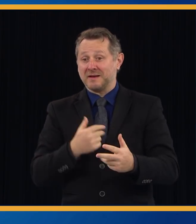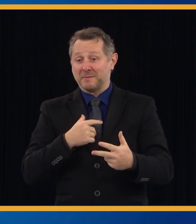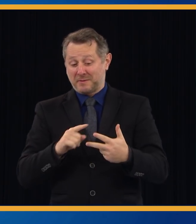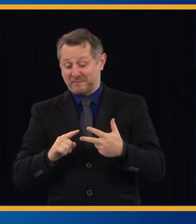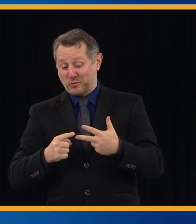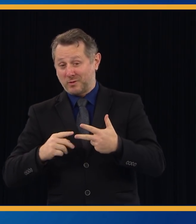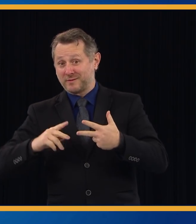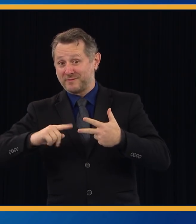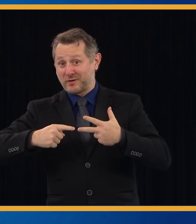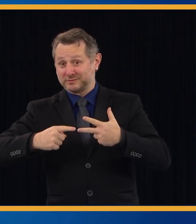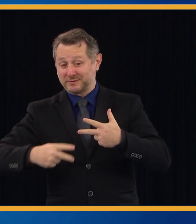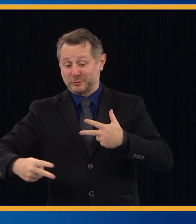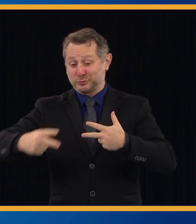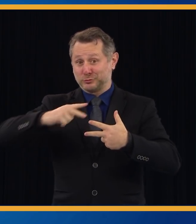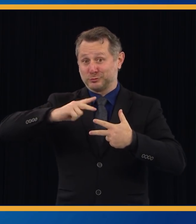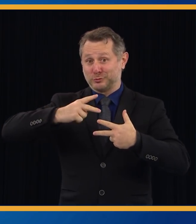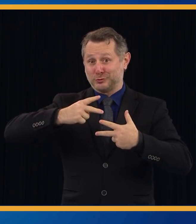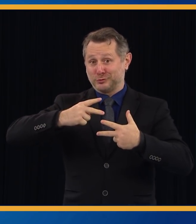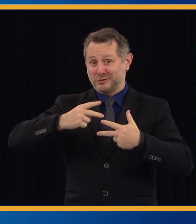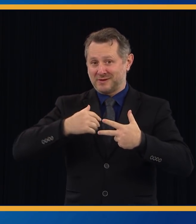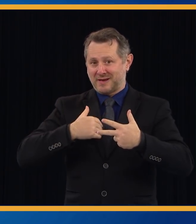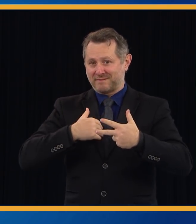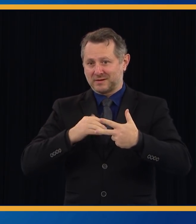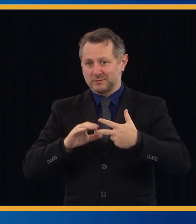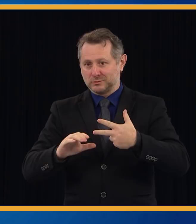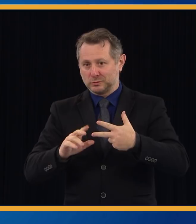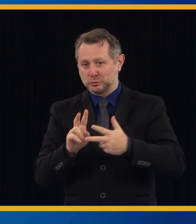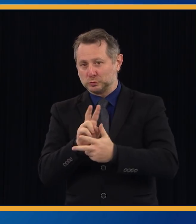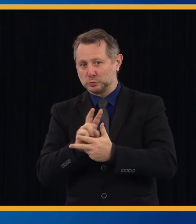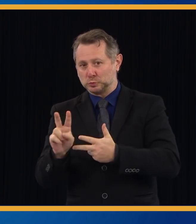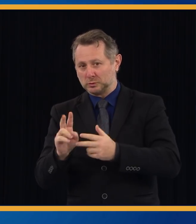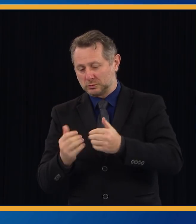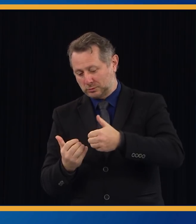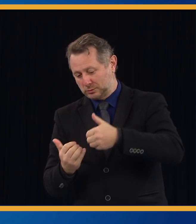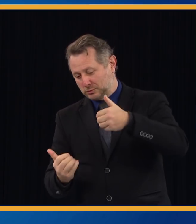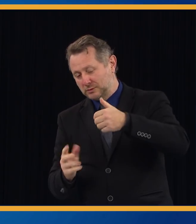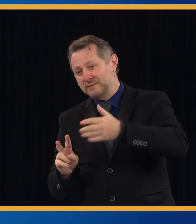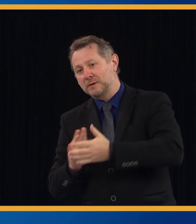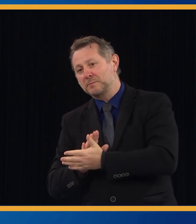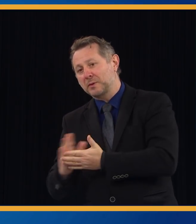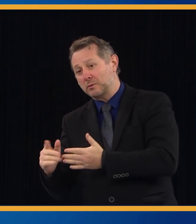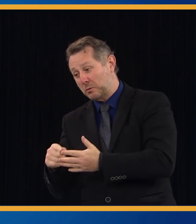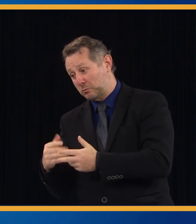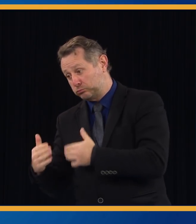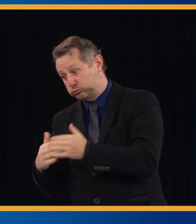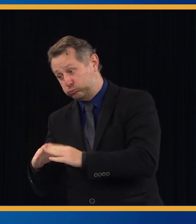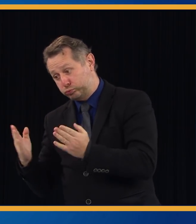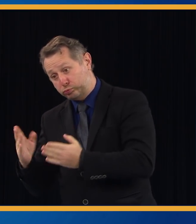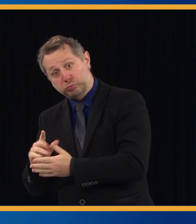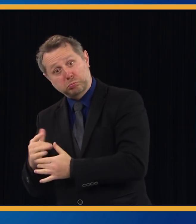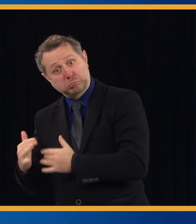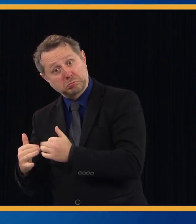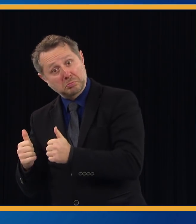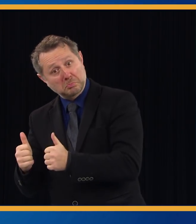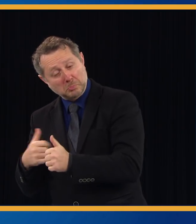we can monitor the effect of what we just did, right? Take an action,